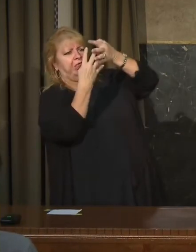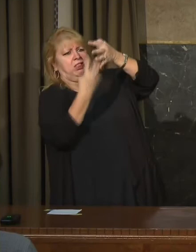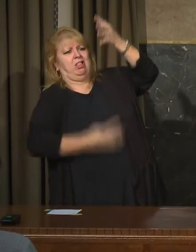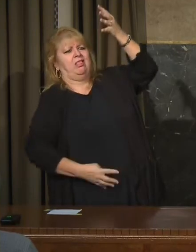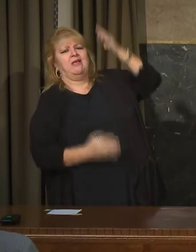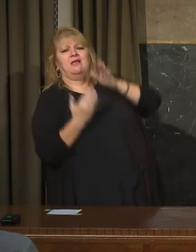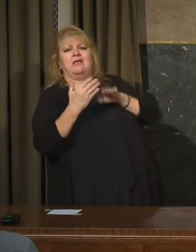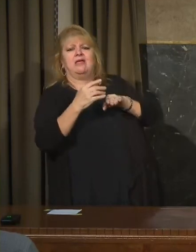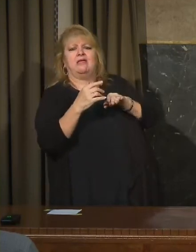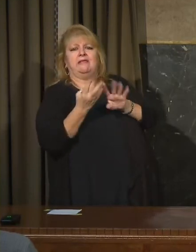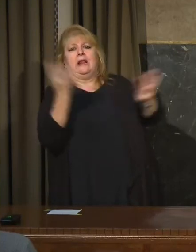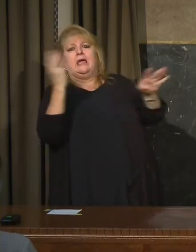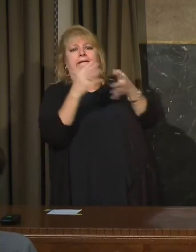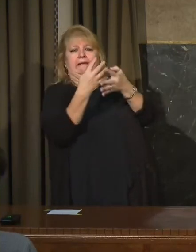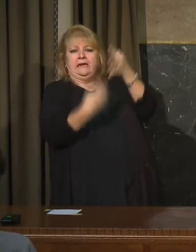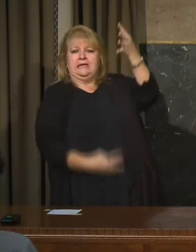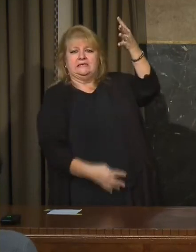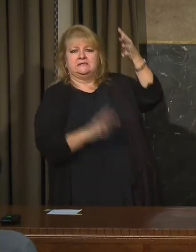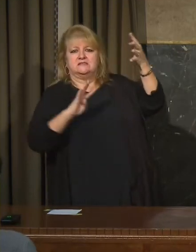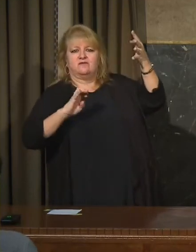not get vaccine next week.